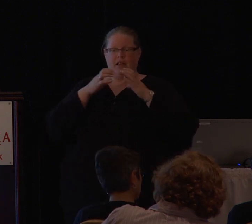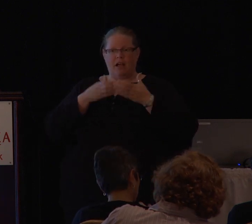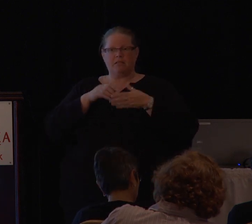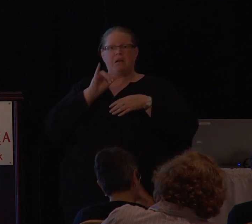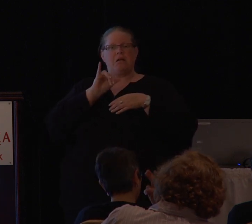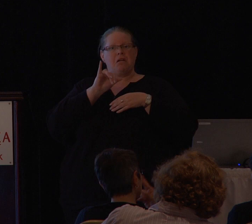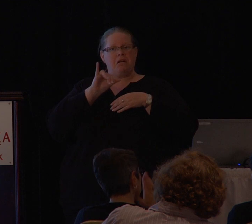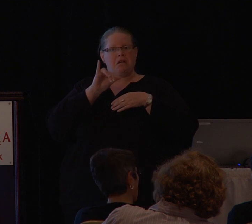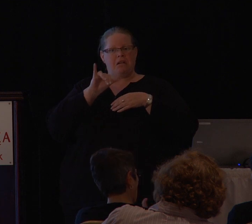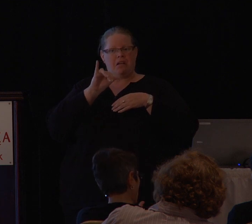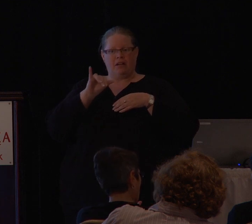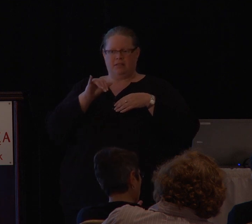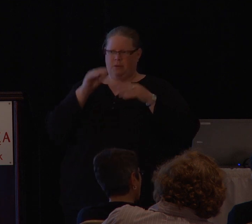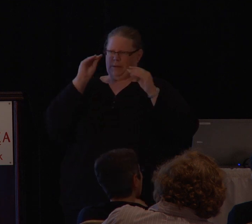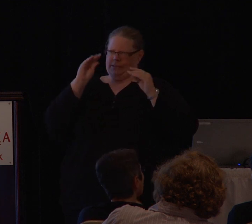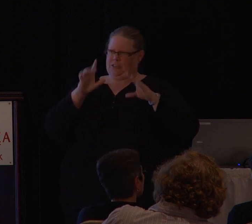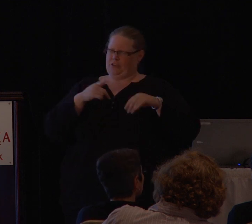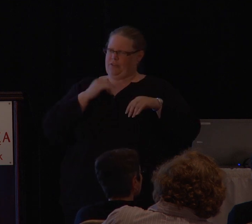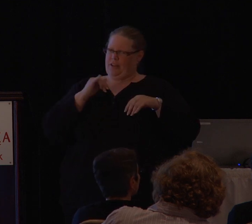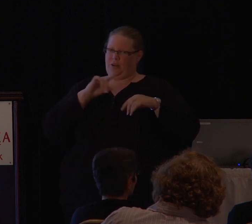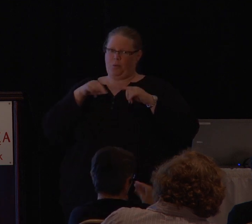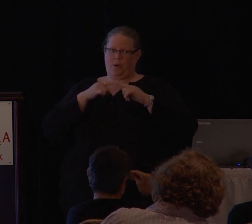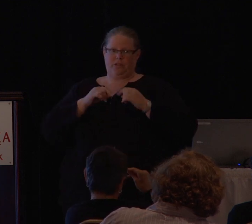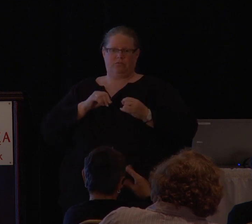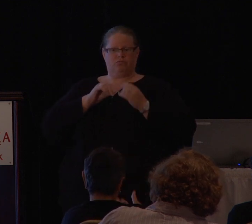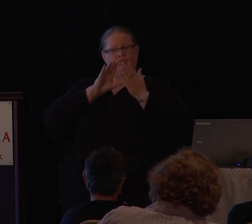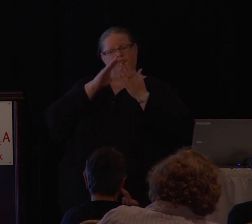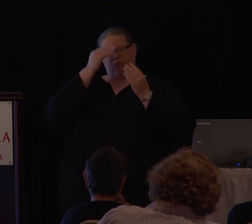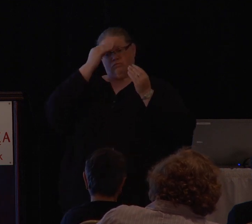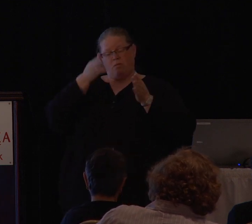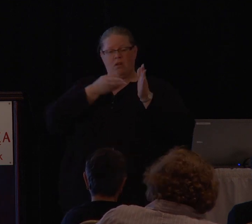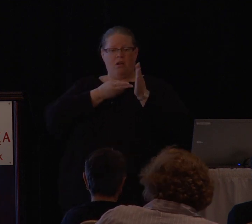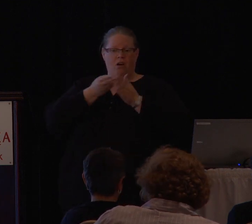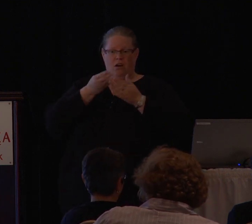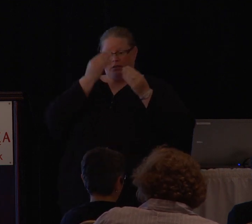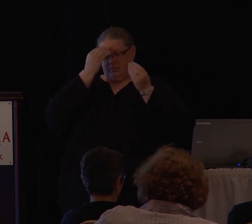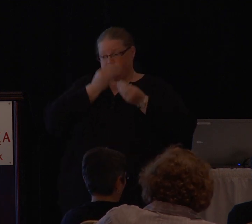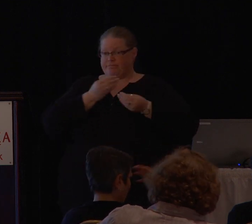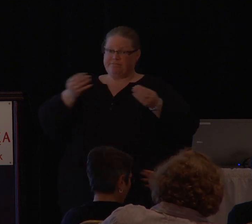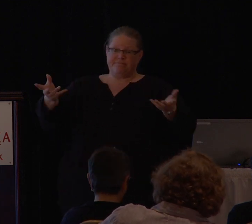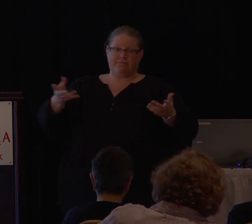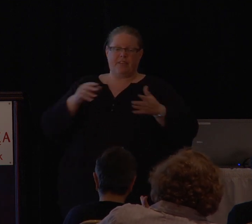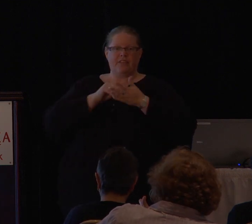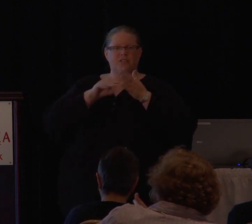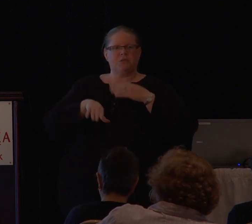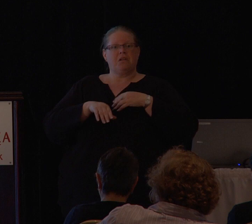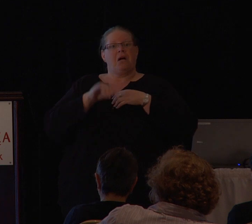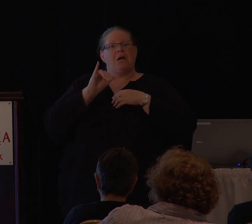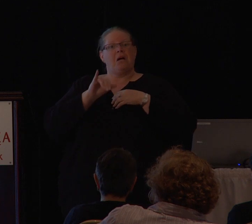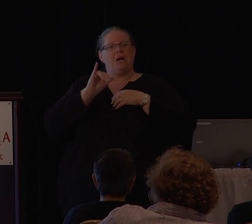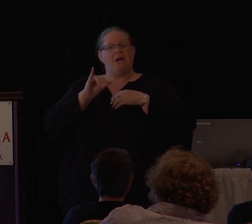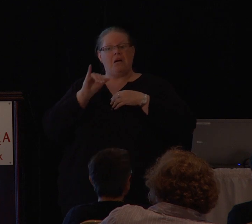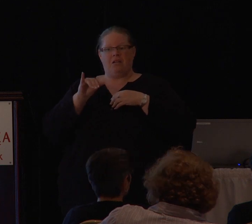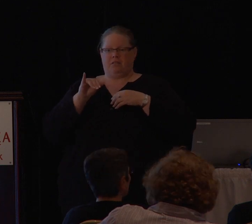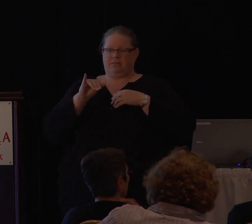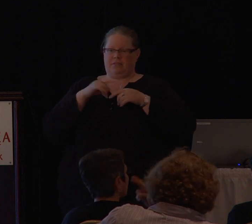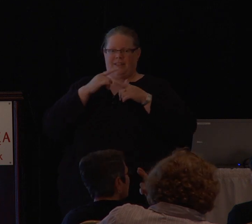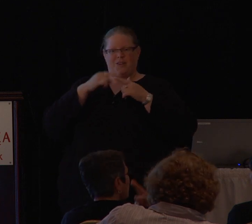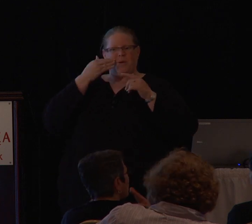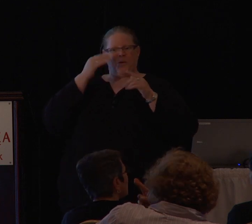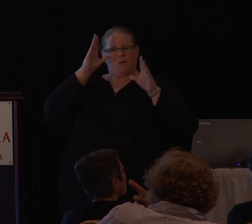when you're kind of more upfront about things and give the other students the information, and then it's a little less daunting for